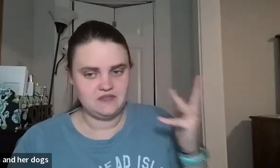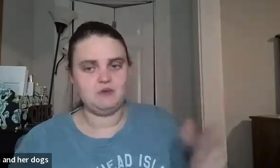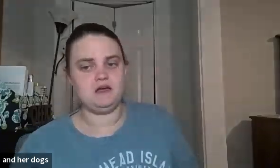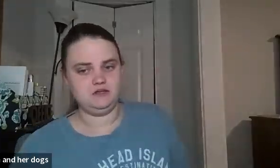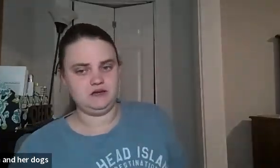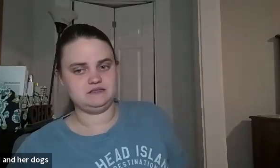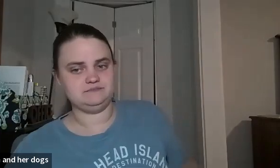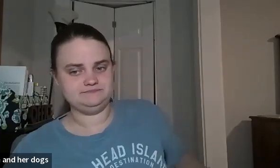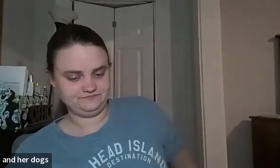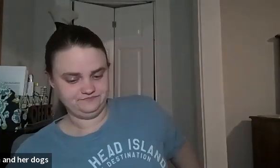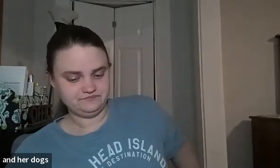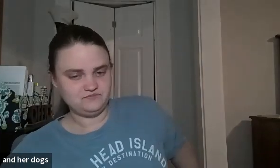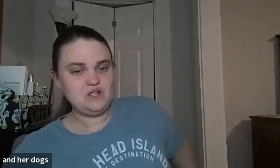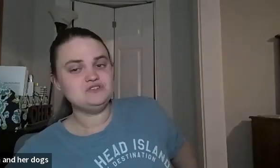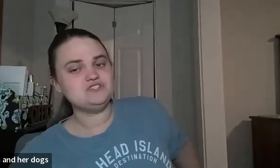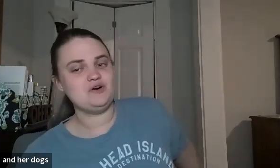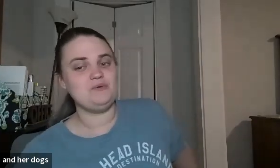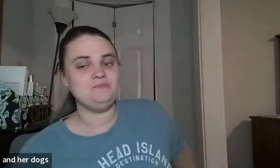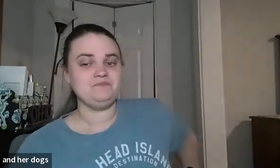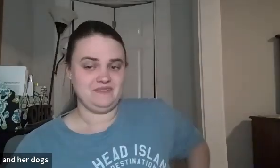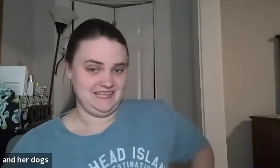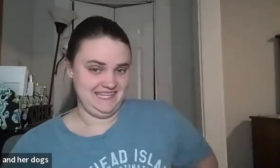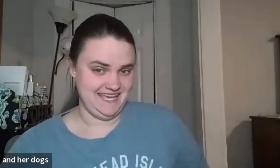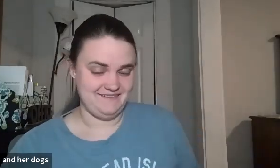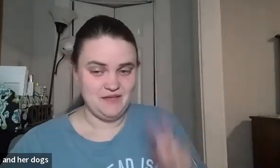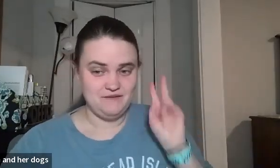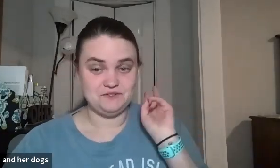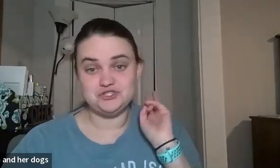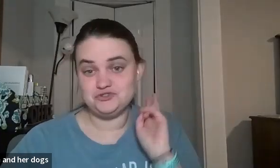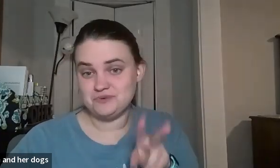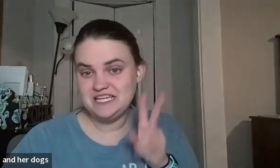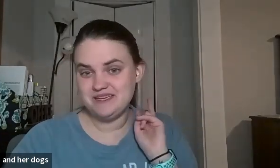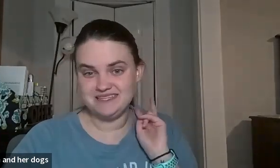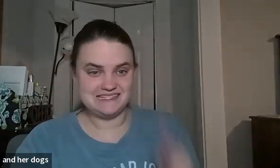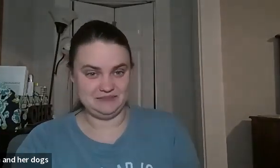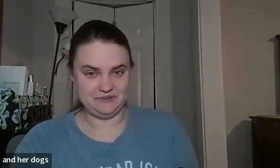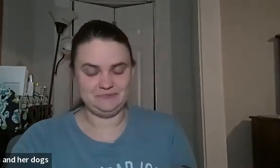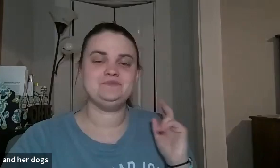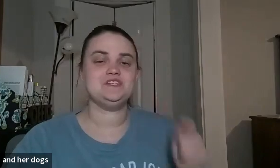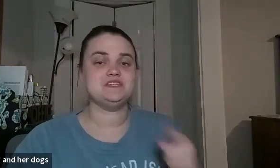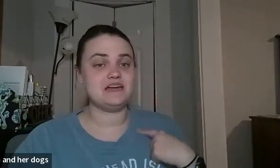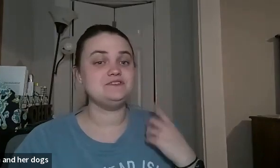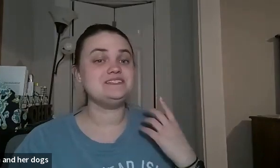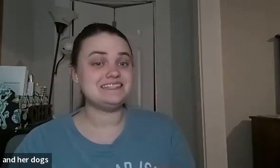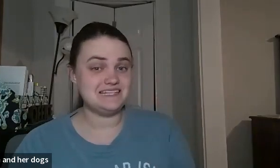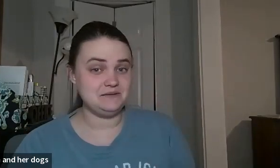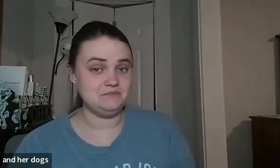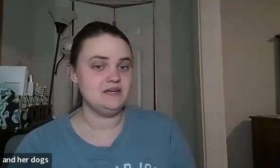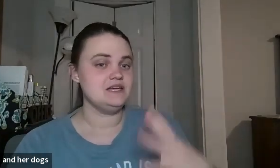that would be how you'd ask. So, yeah, for dream and sleep. So the sign for sleep is